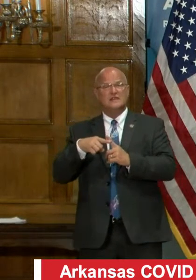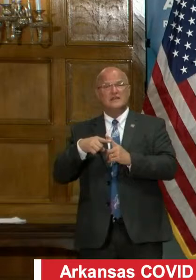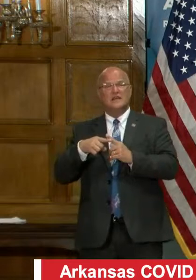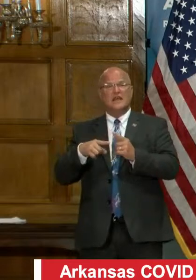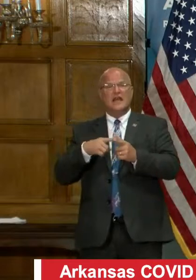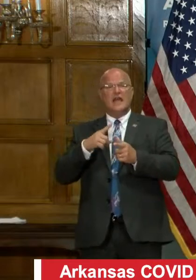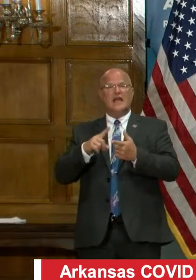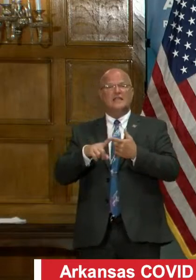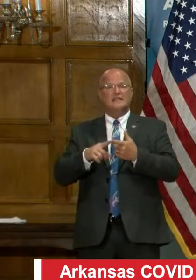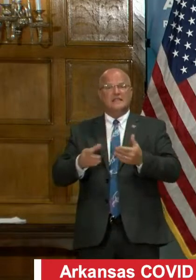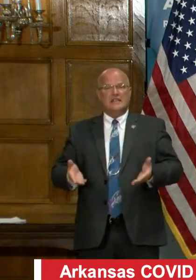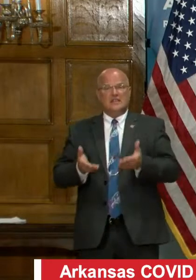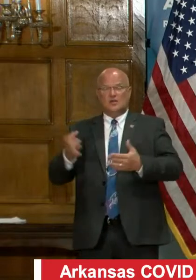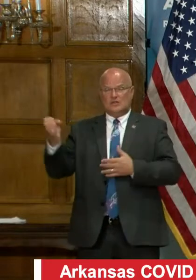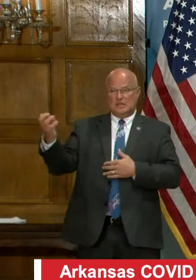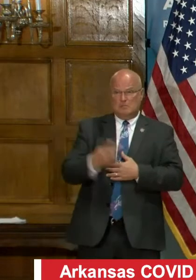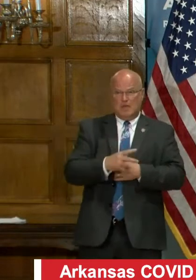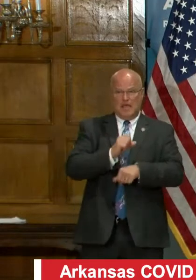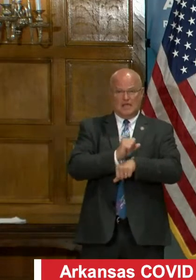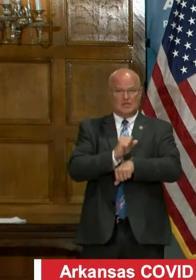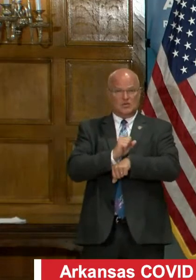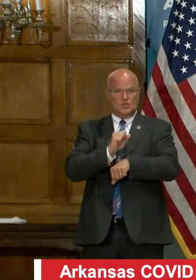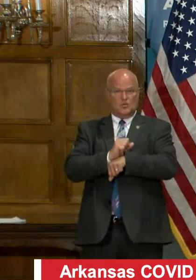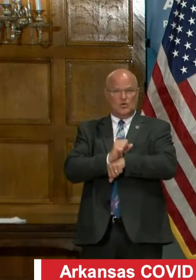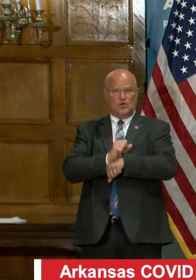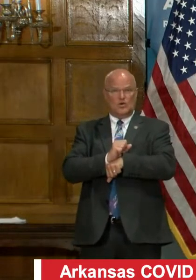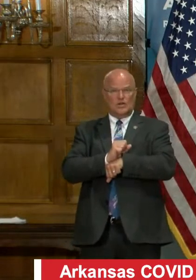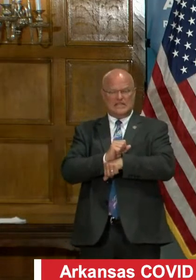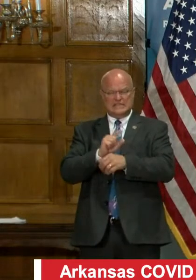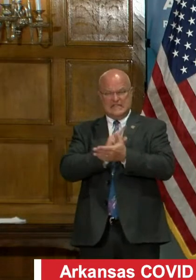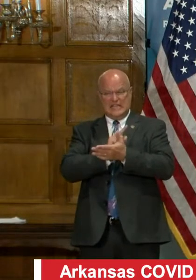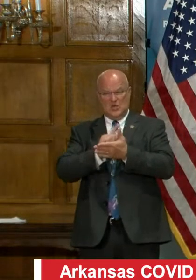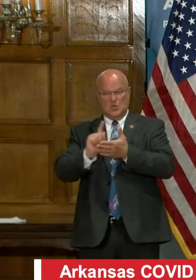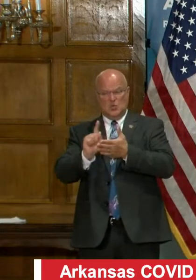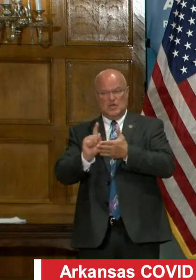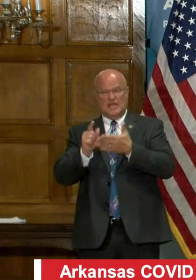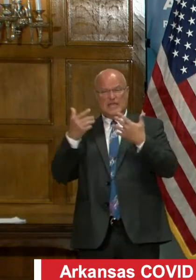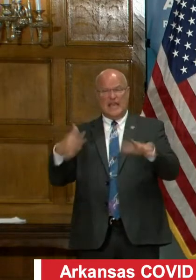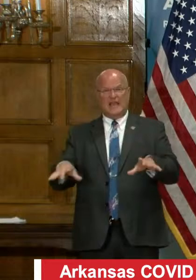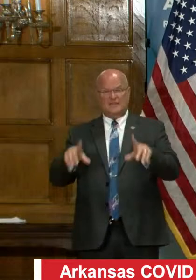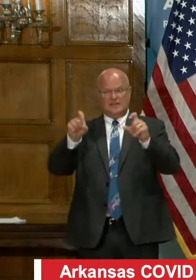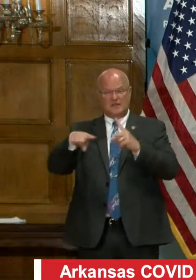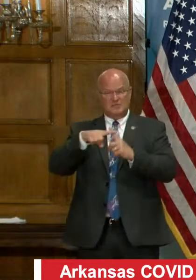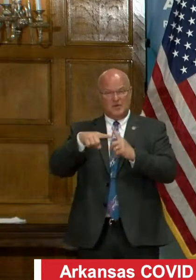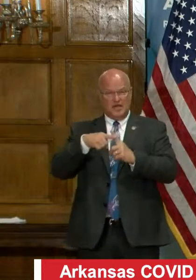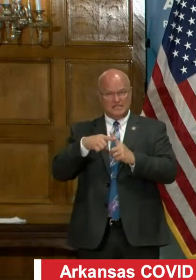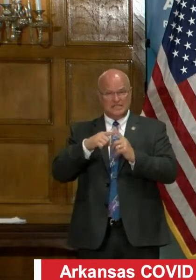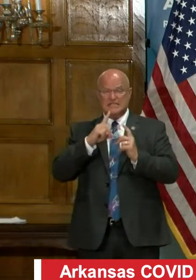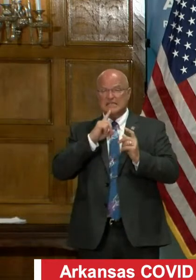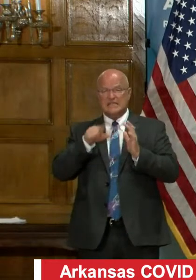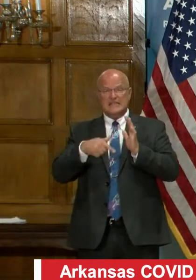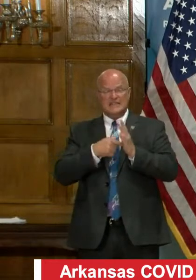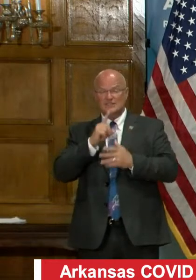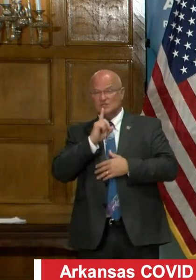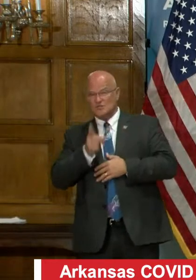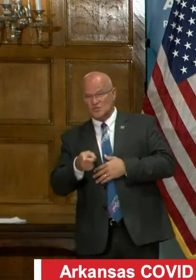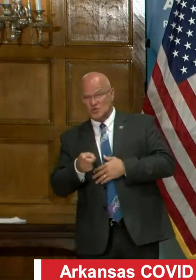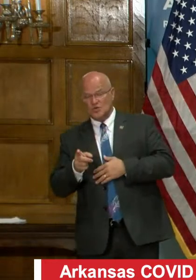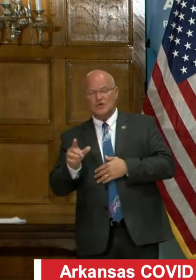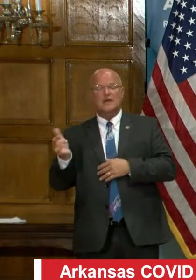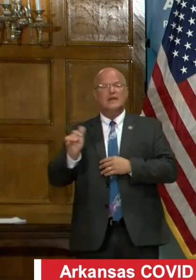and then are being encouraged to come back to work in as little as a week after they've tested positive. Is this true?